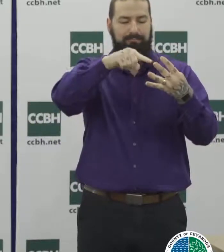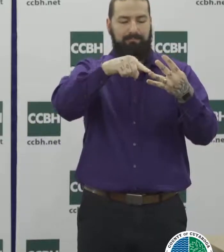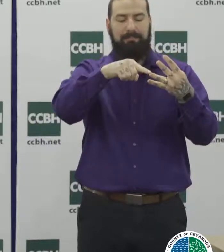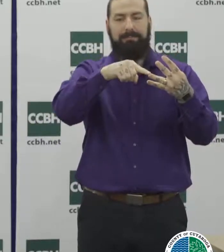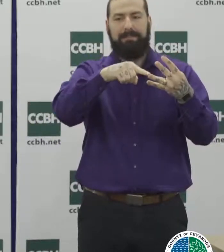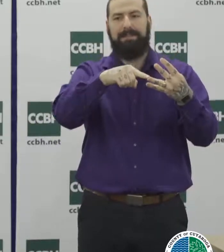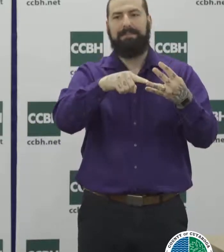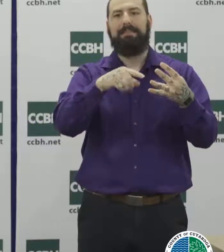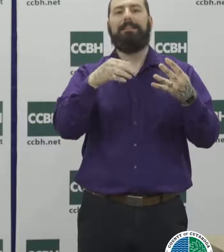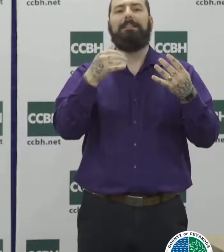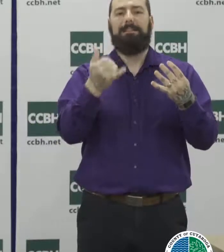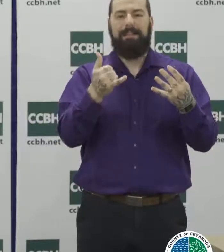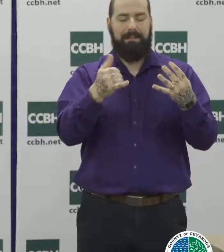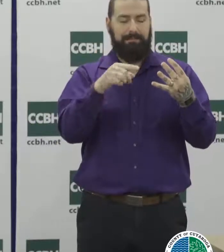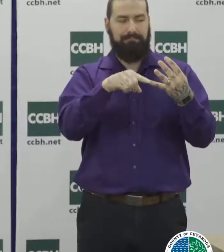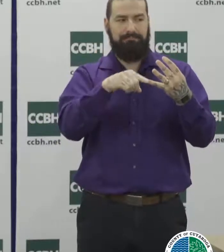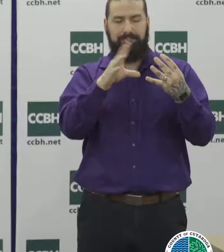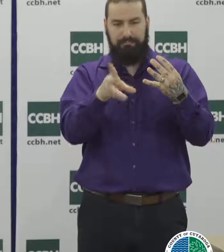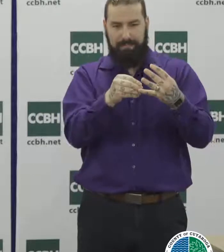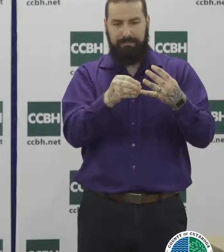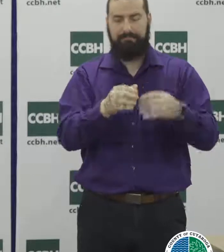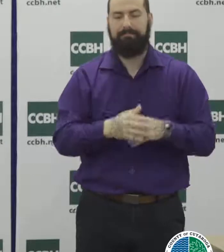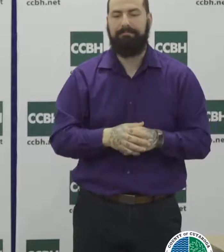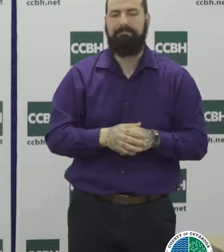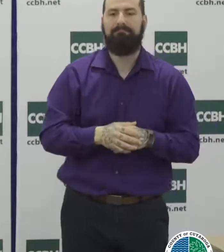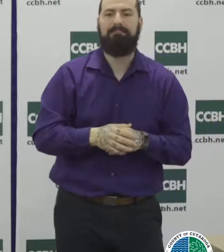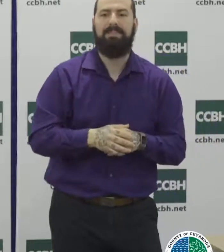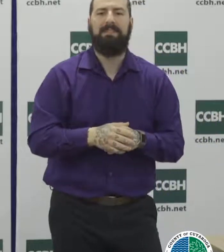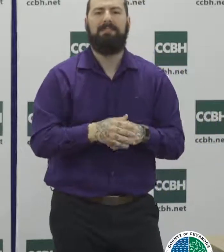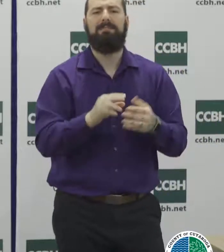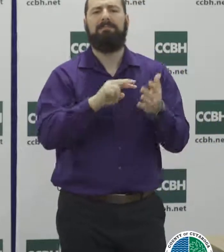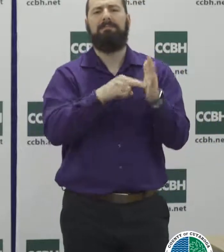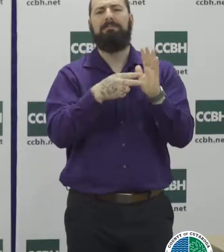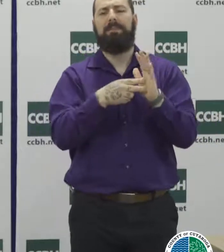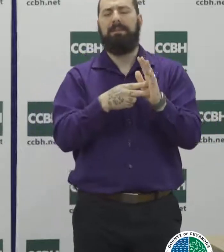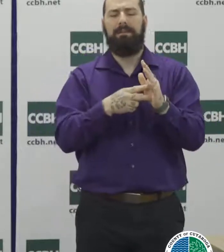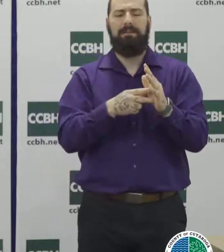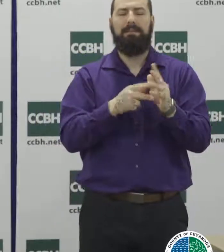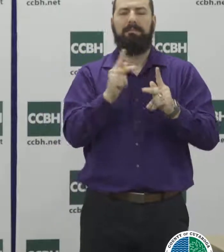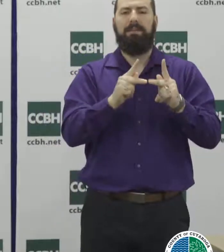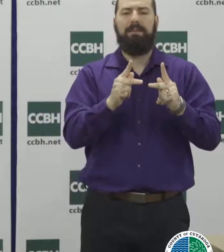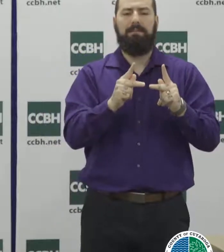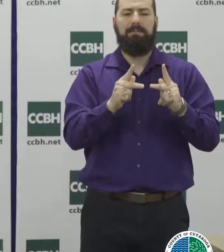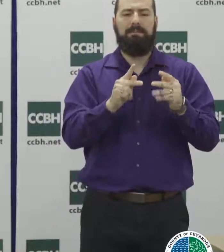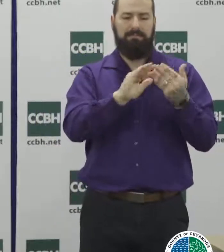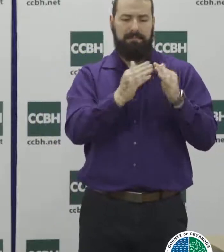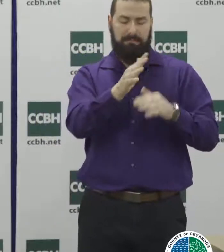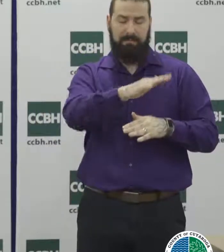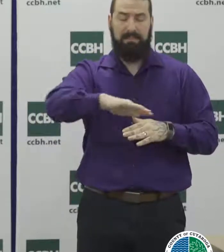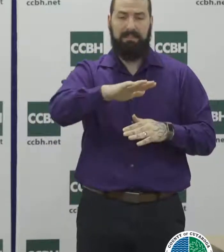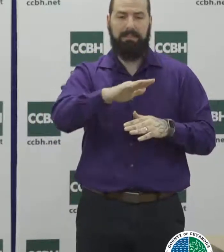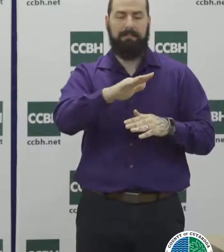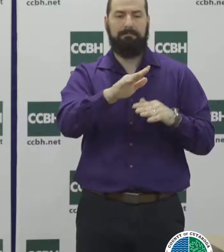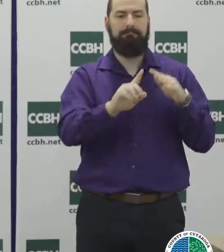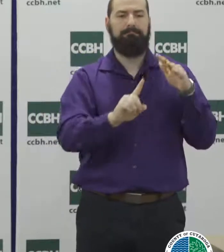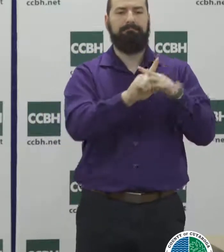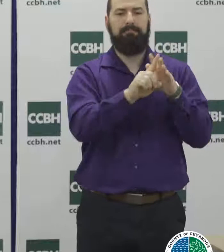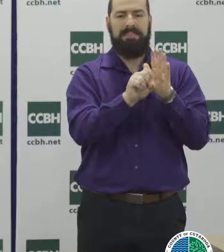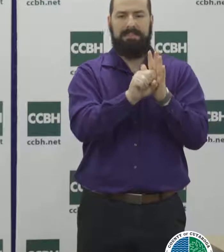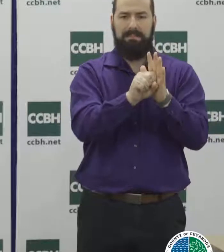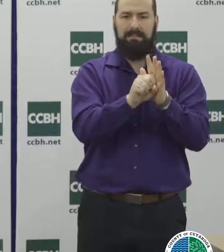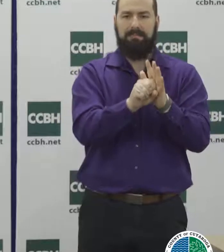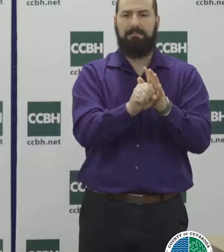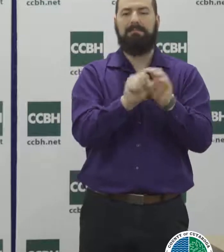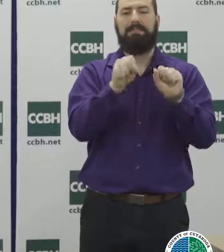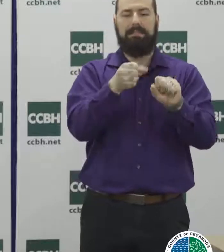expansion, we're dealing with symptomatic citizens in the community that we can now expand testing to with